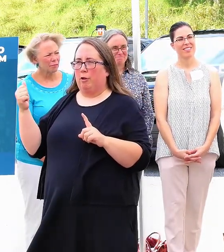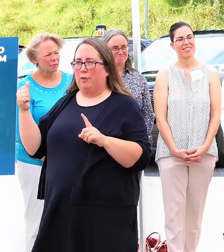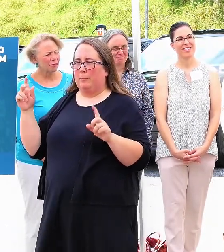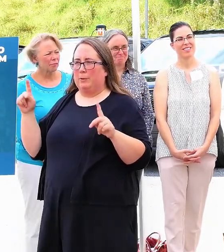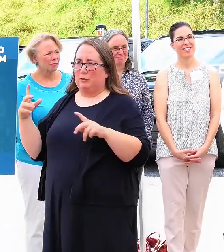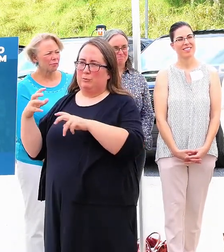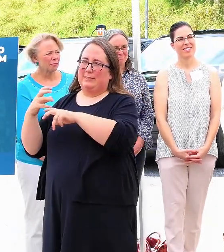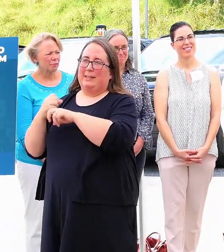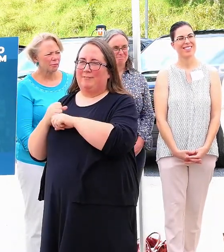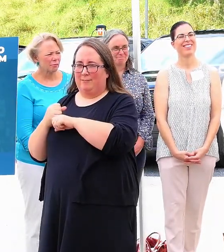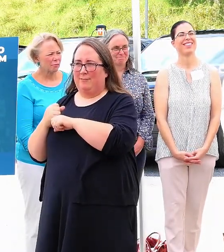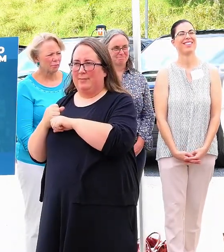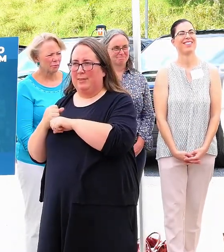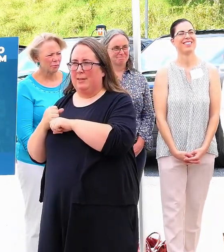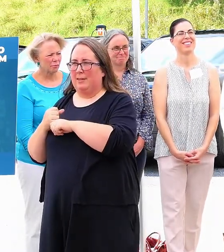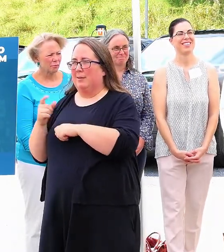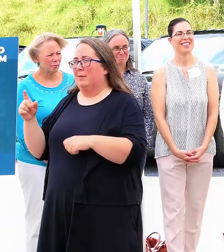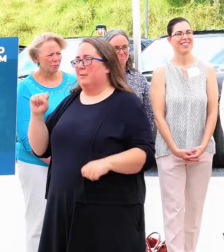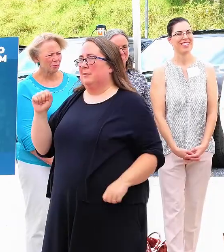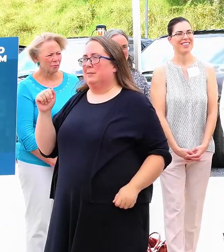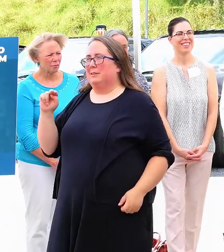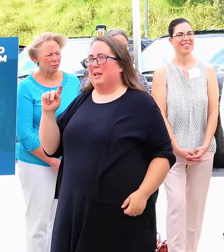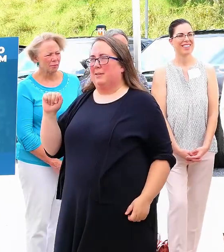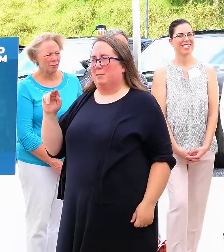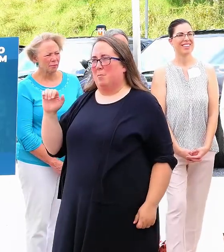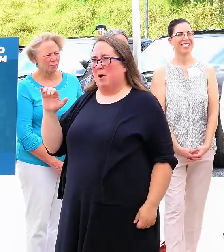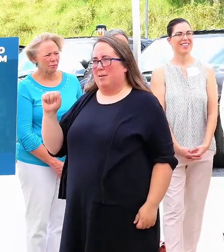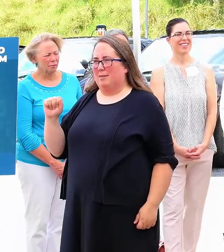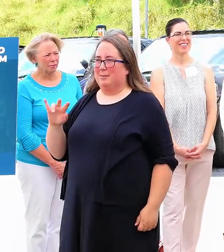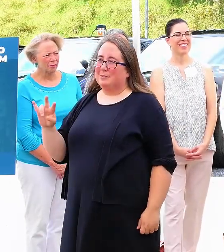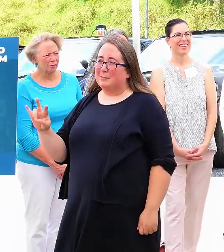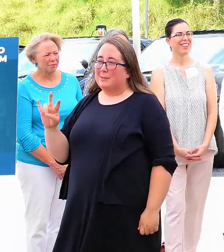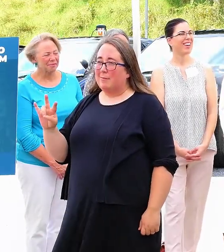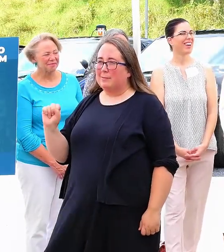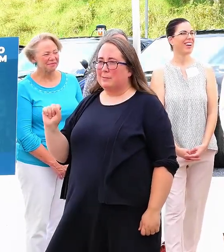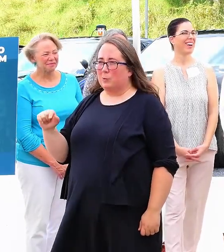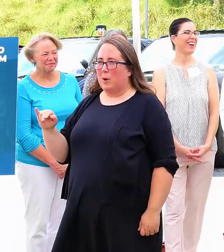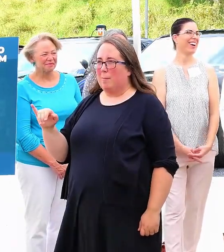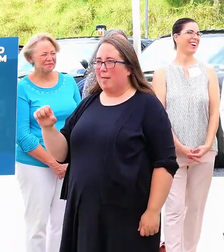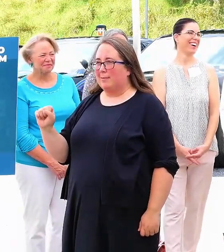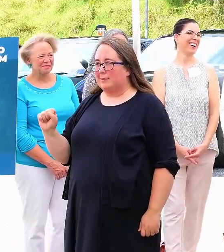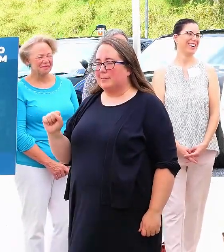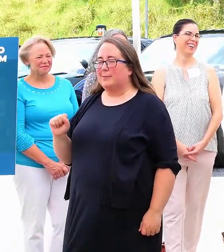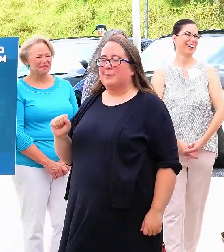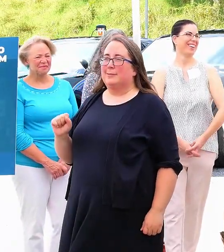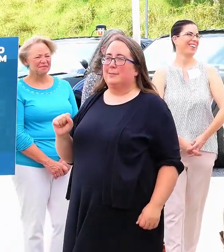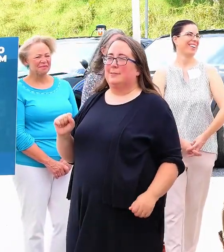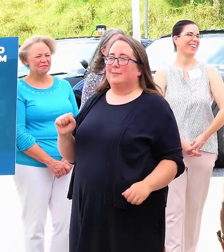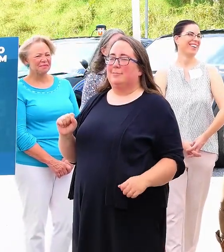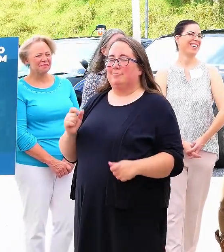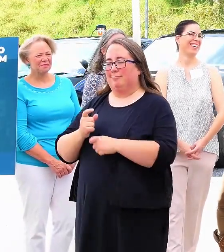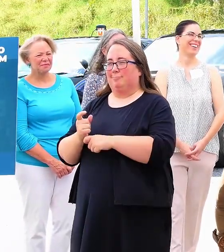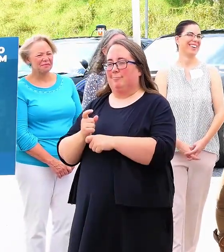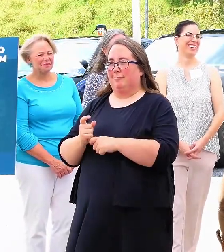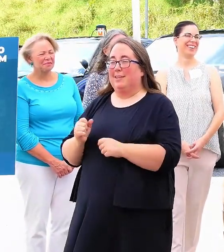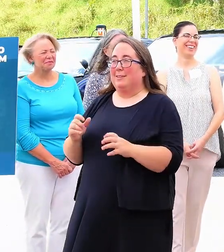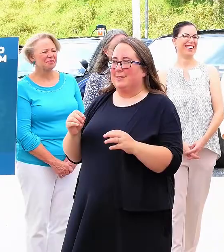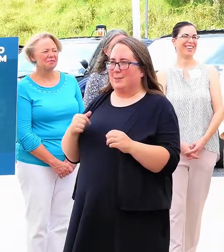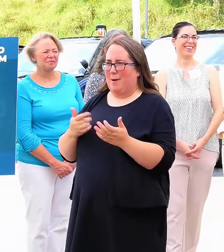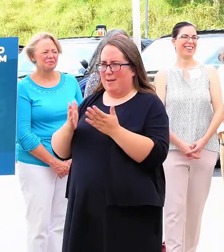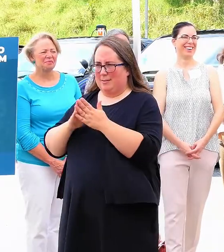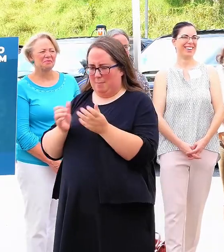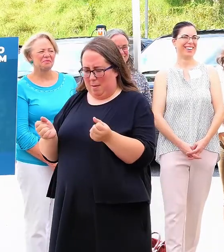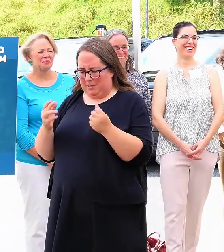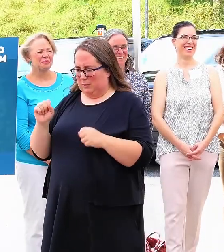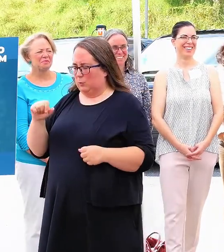this, Roger, they're Santa Monica, they're only 7 square miles, whereas, and so I asked him exactly